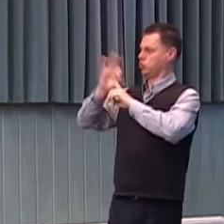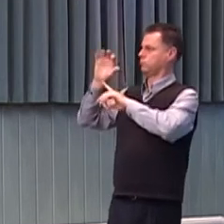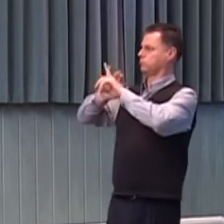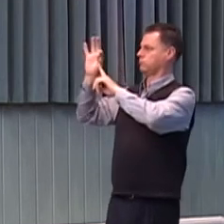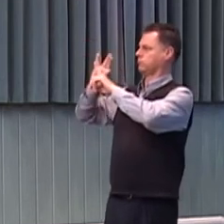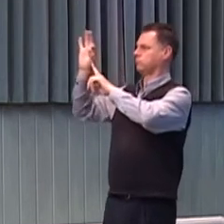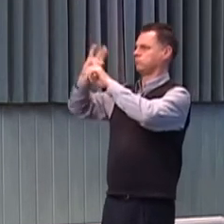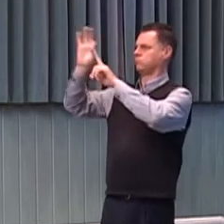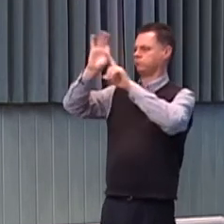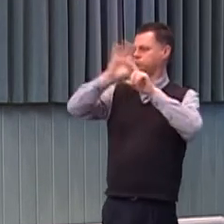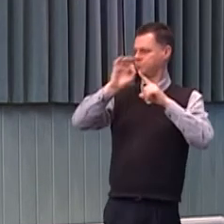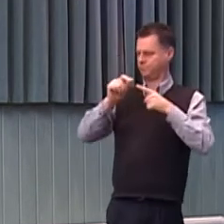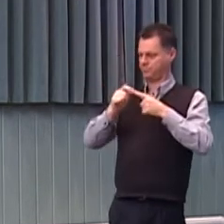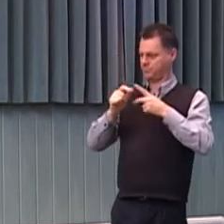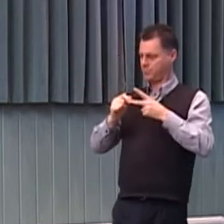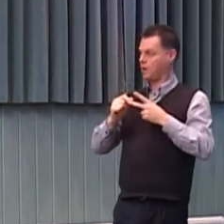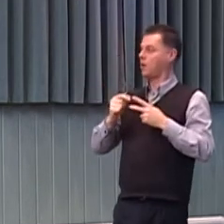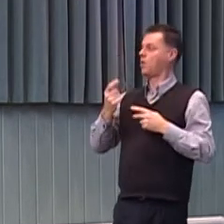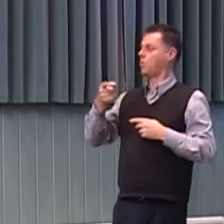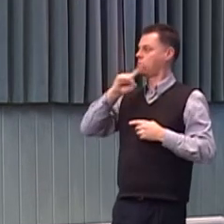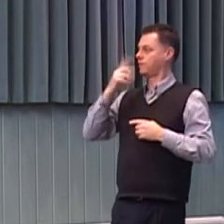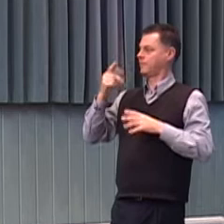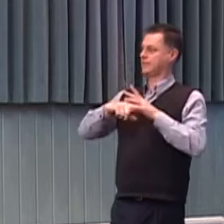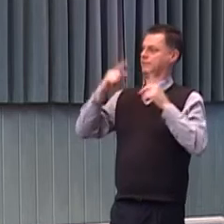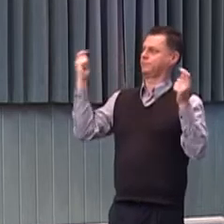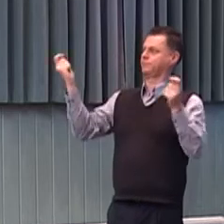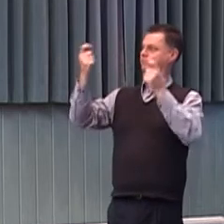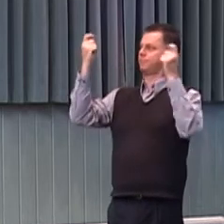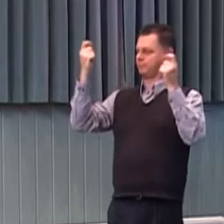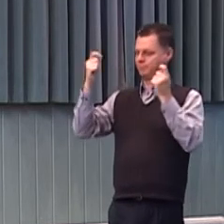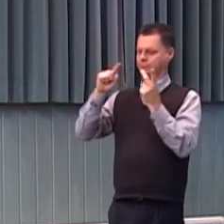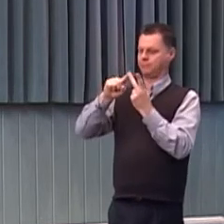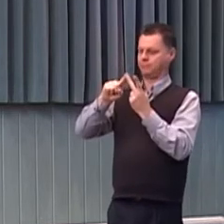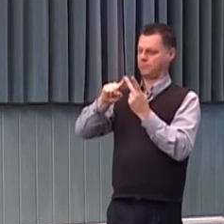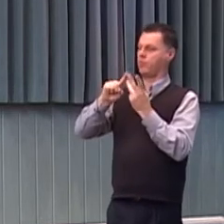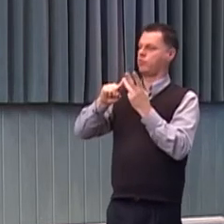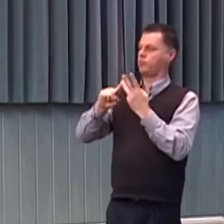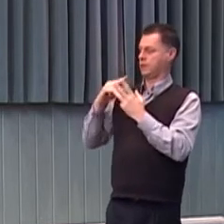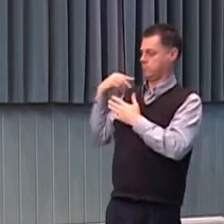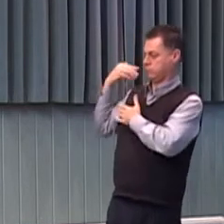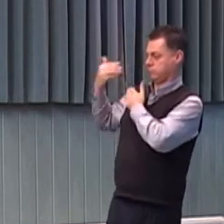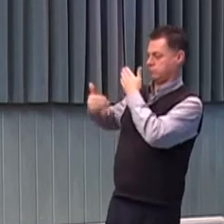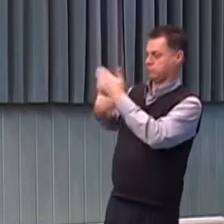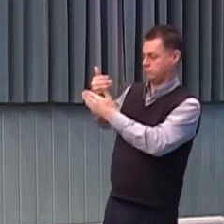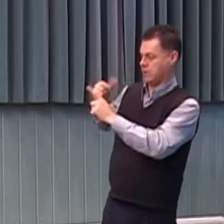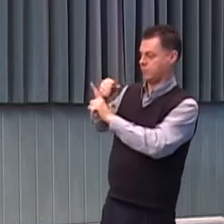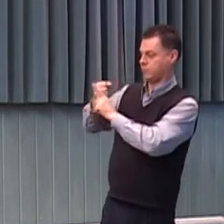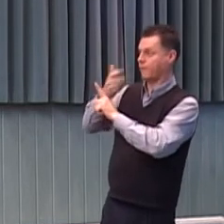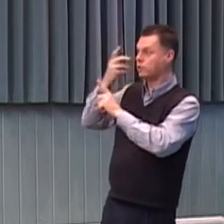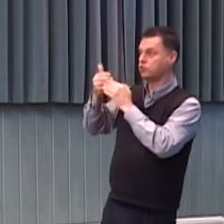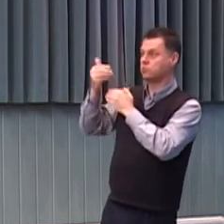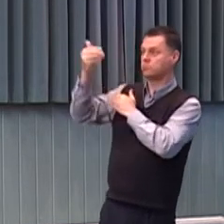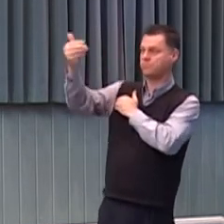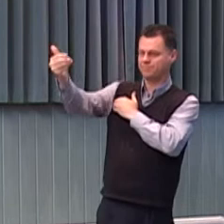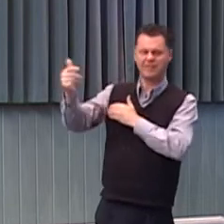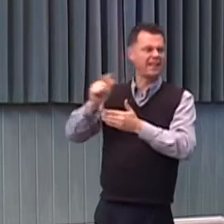150th anniversary, and we'll also talk about the past. We can't forget about the past. We have some nice photos